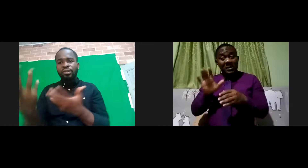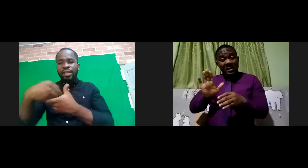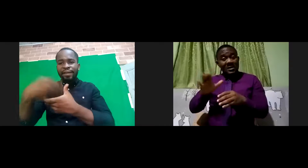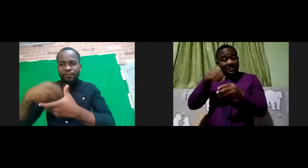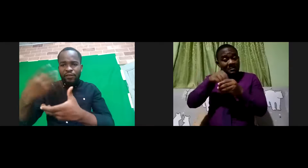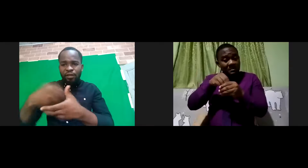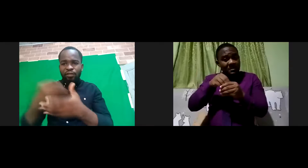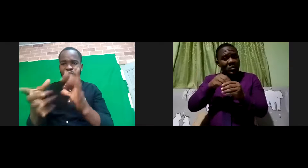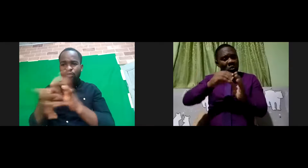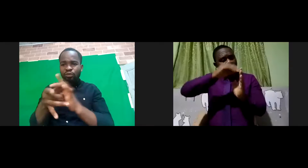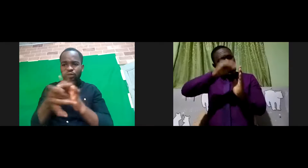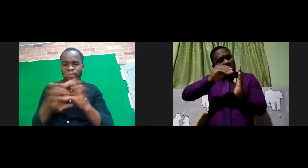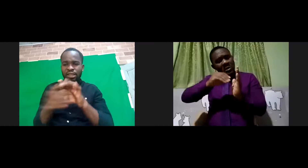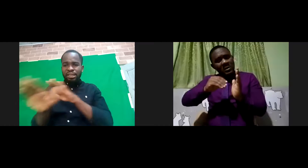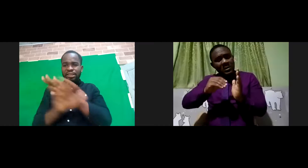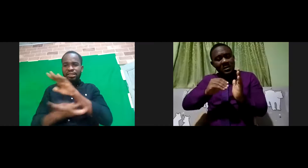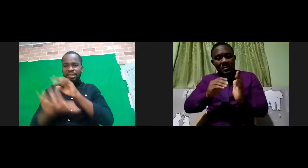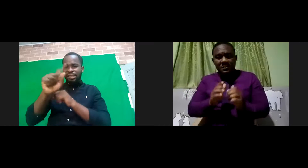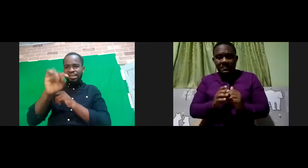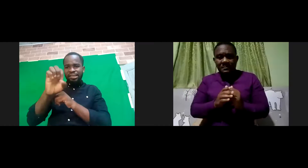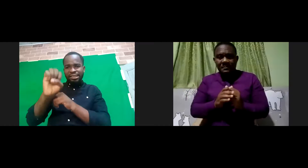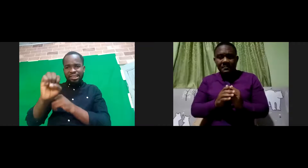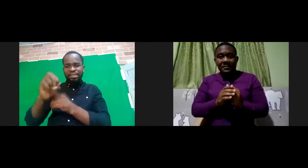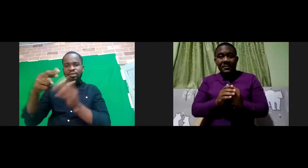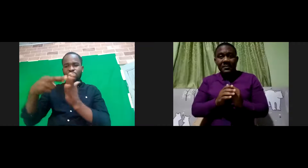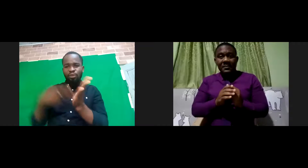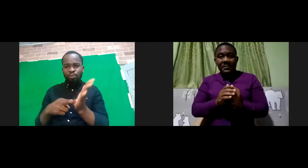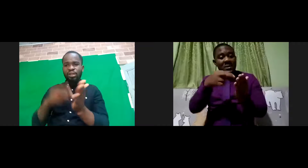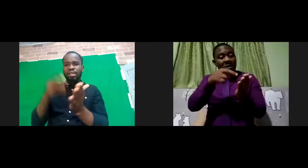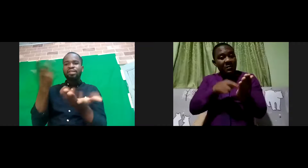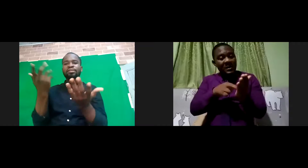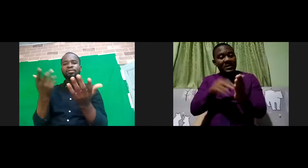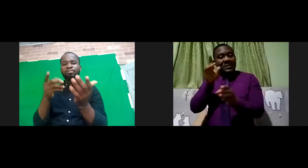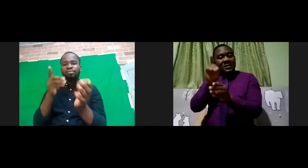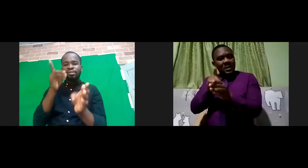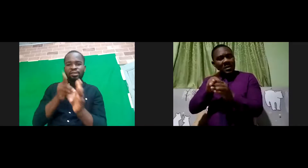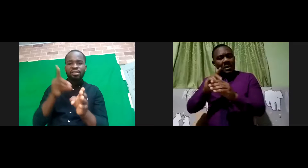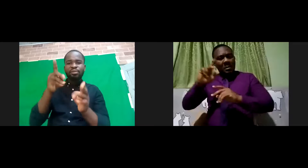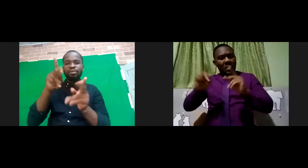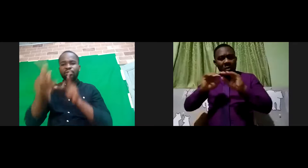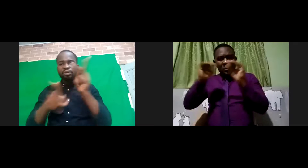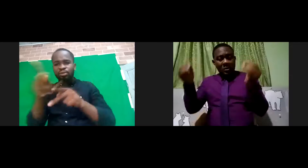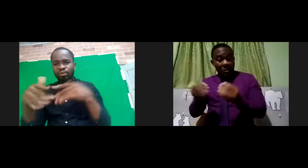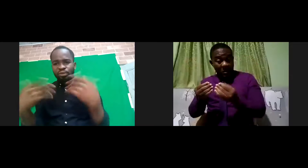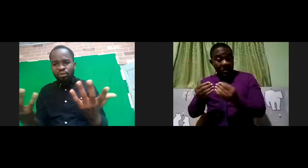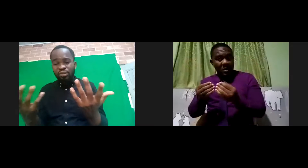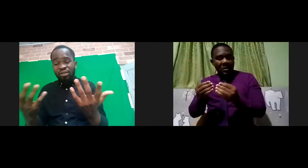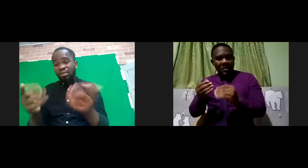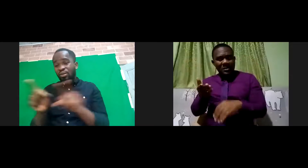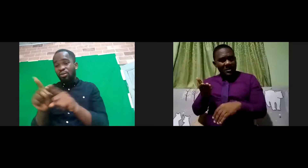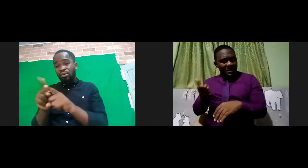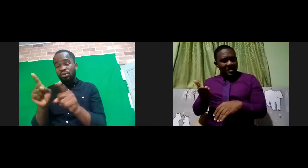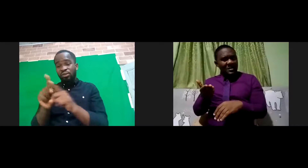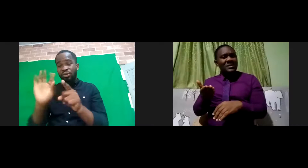compilation of the Shadow State Party report by the Disability People's Organization, DPO, which is under the Federation